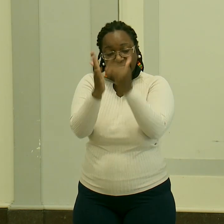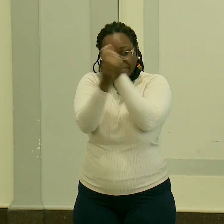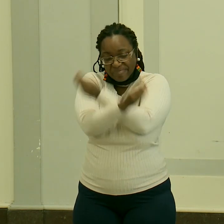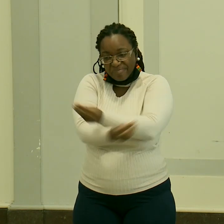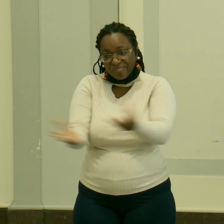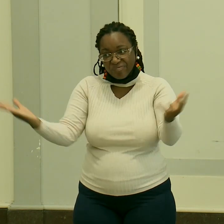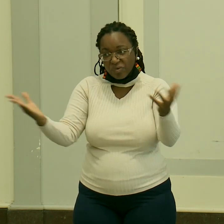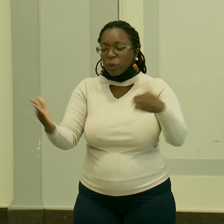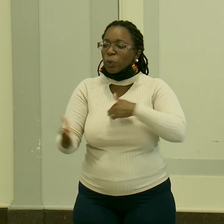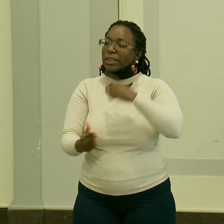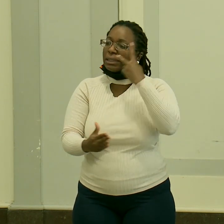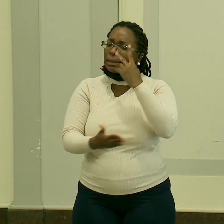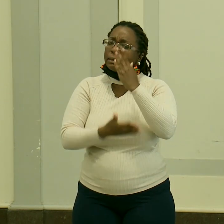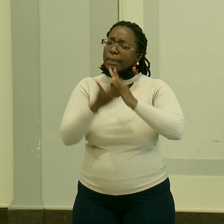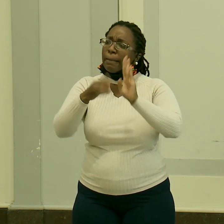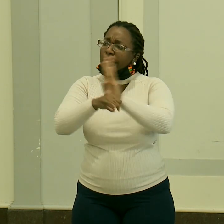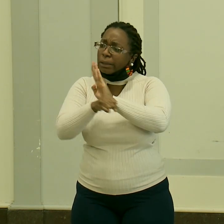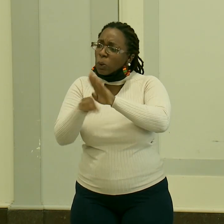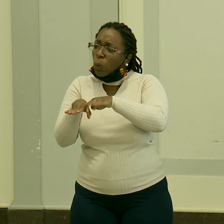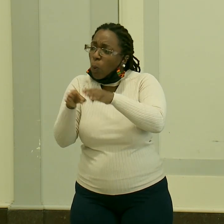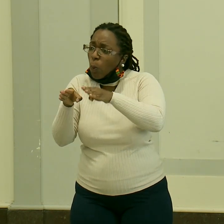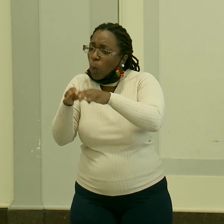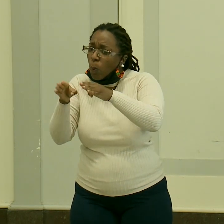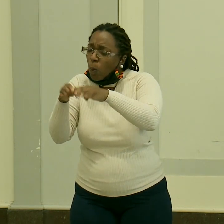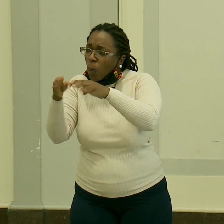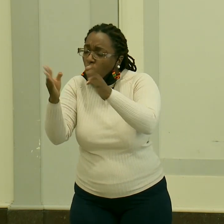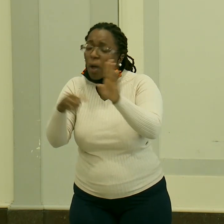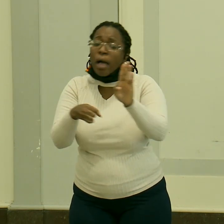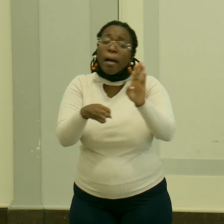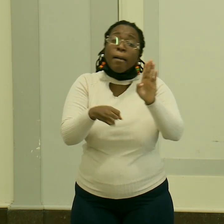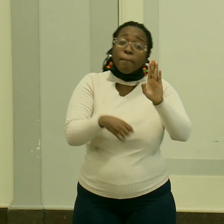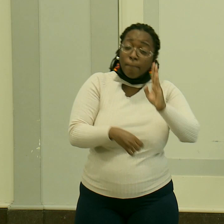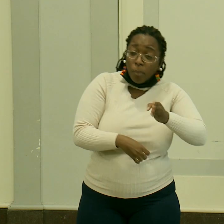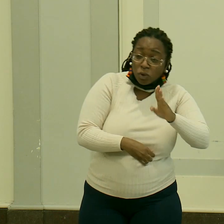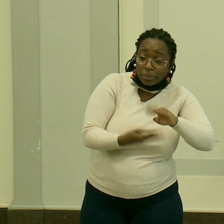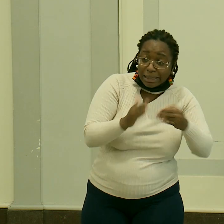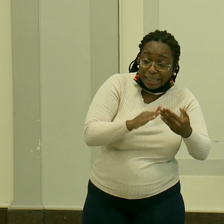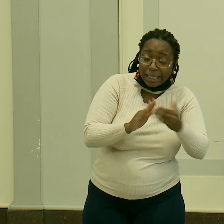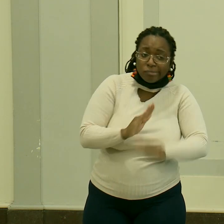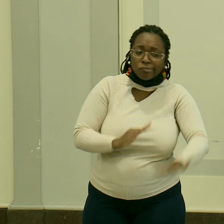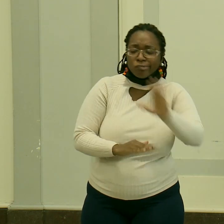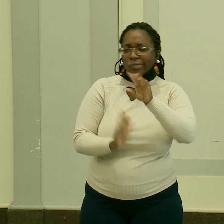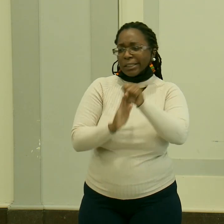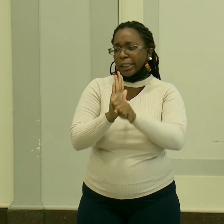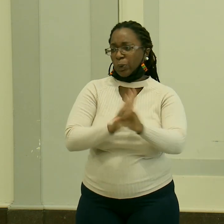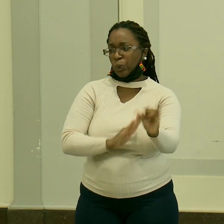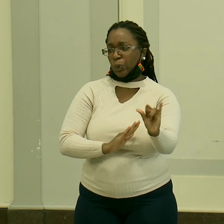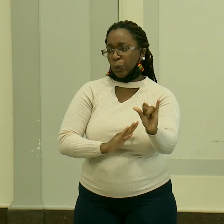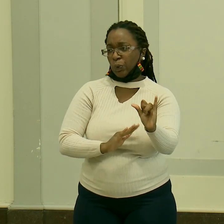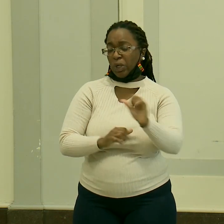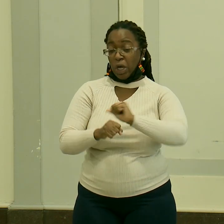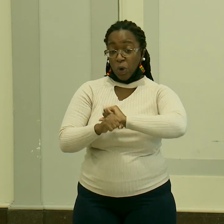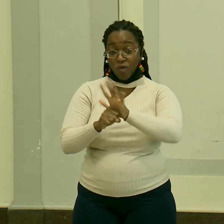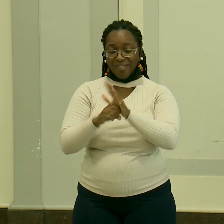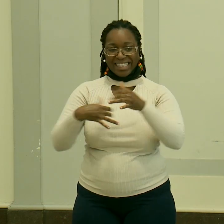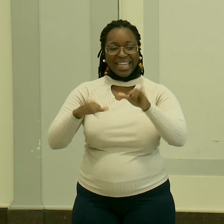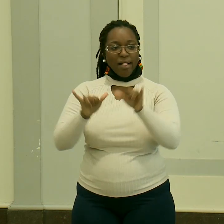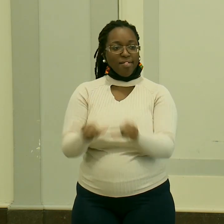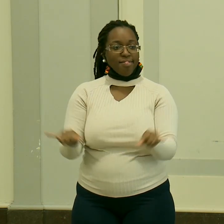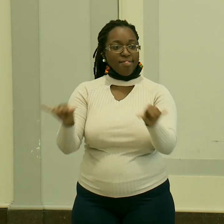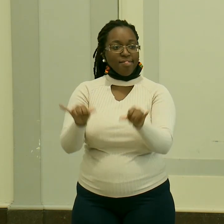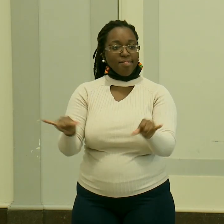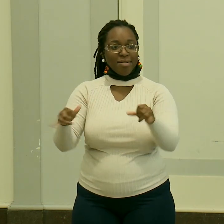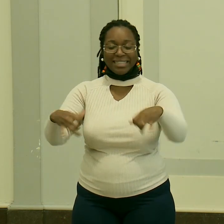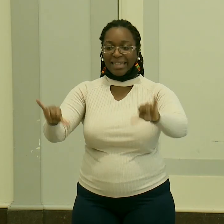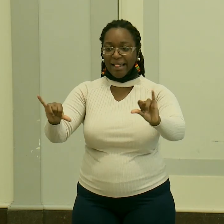see the reopening of businesses in Baltimore City as well as across the state. Coronavirus has not gone anywhere. Instead